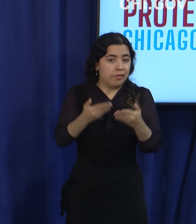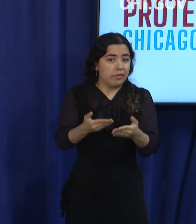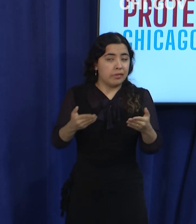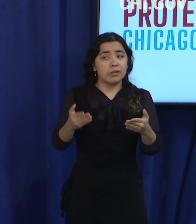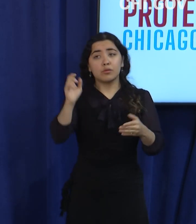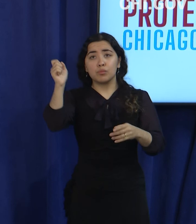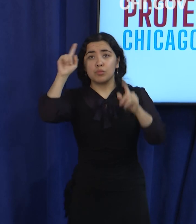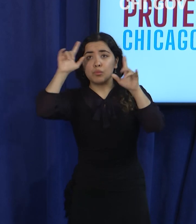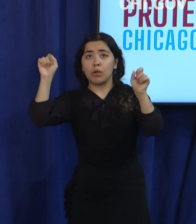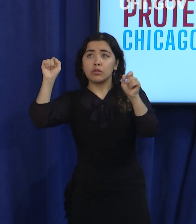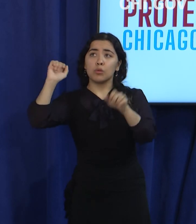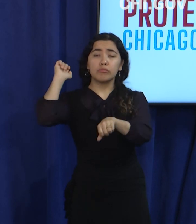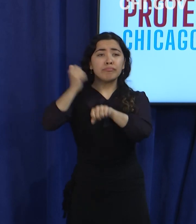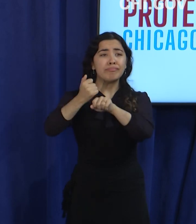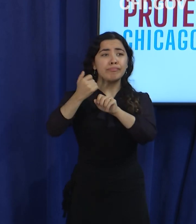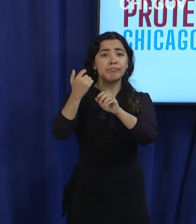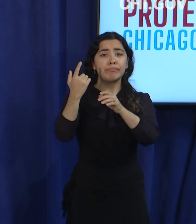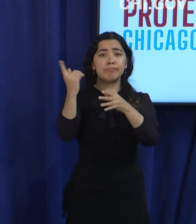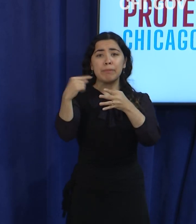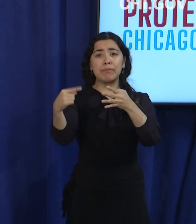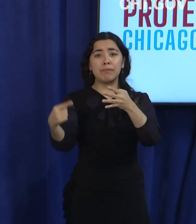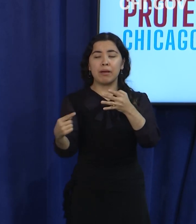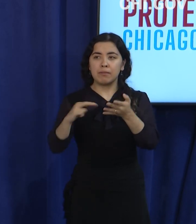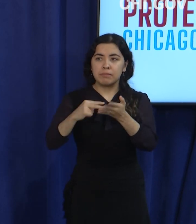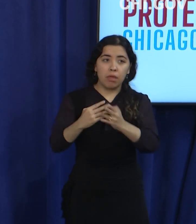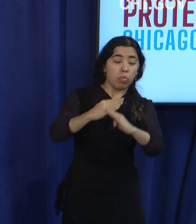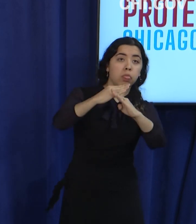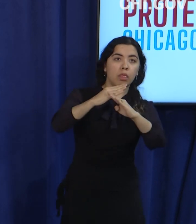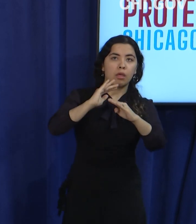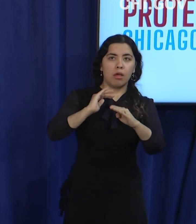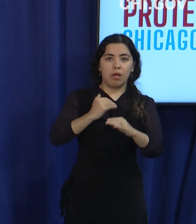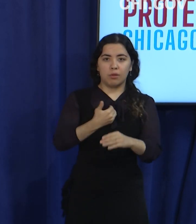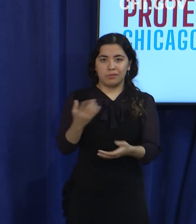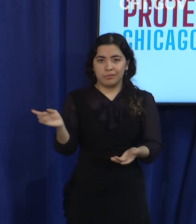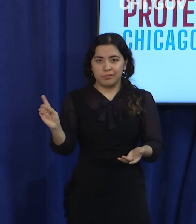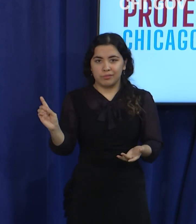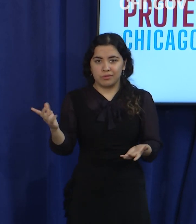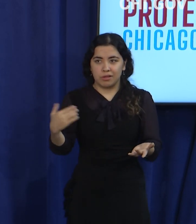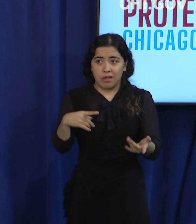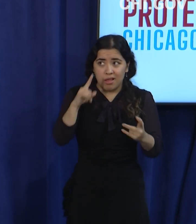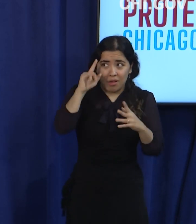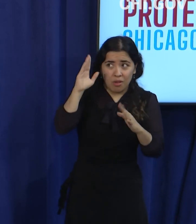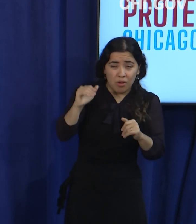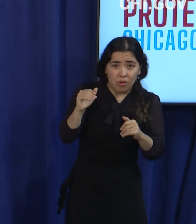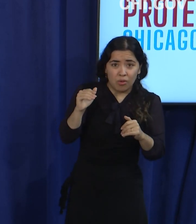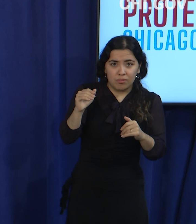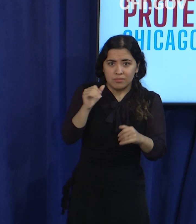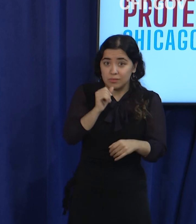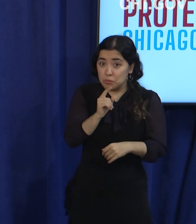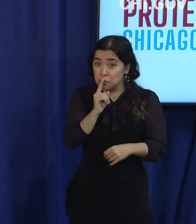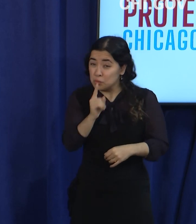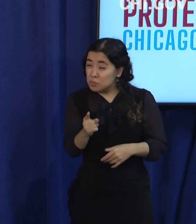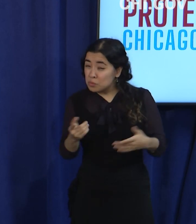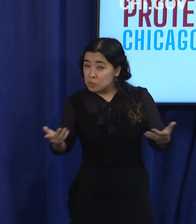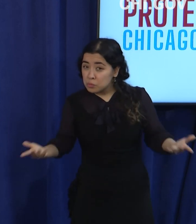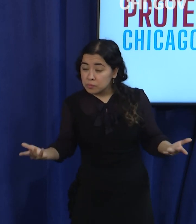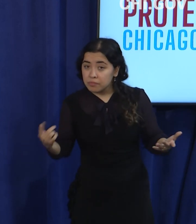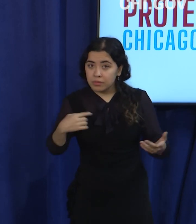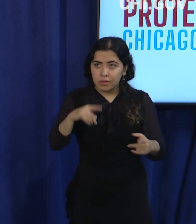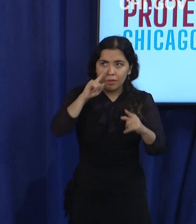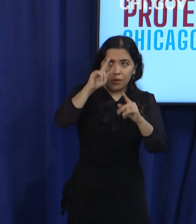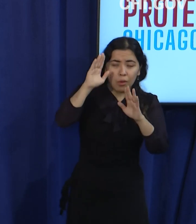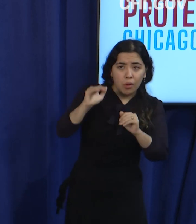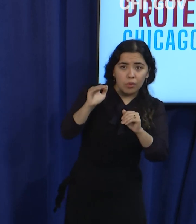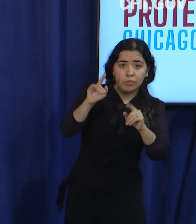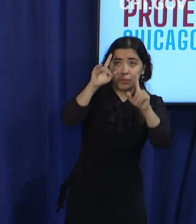be advancing our democracy. I hope that's not true. I hope that the people around him